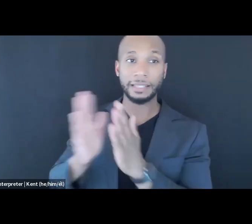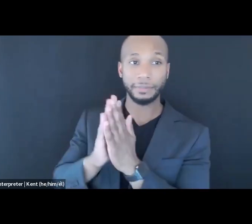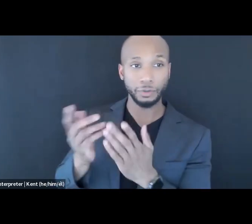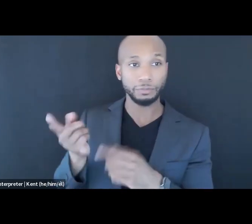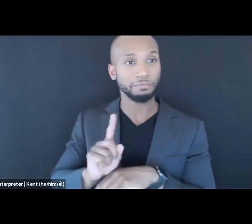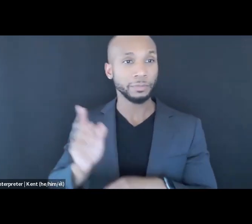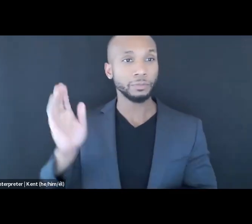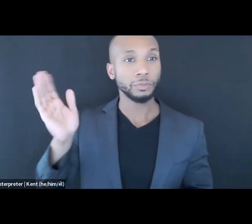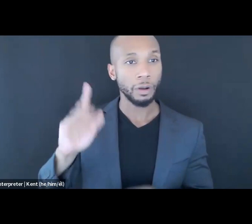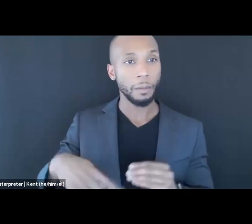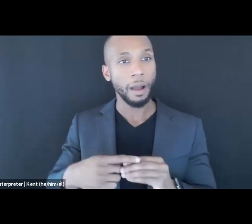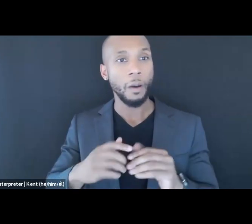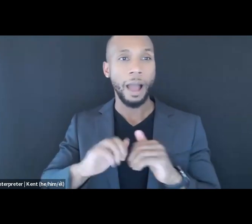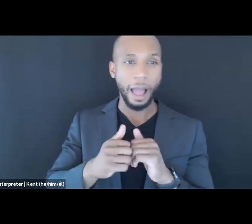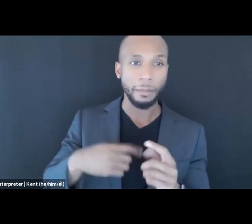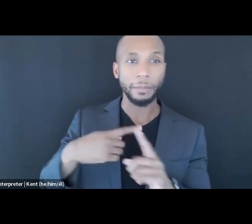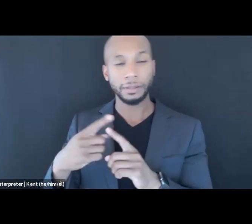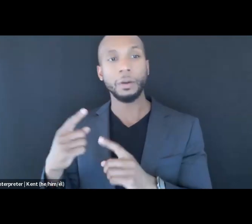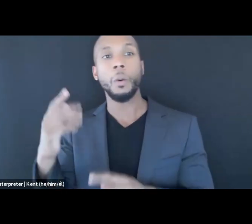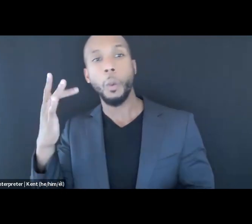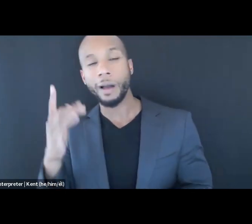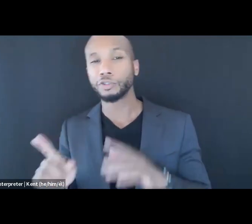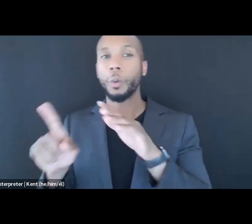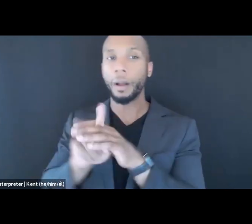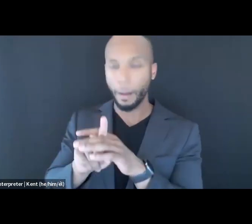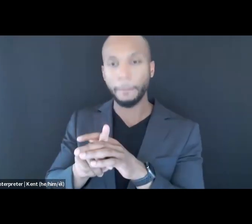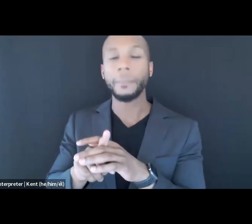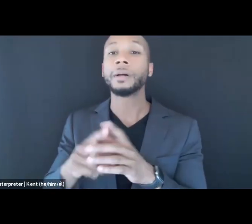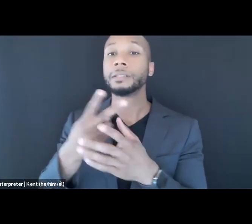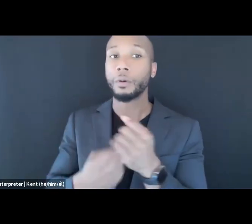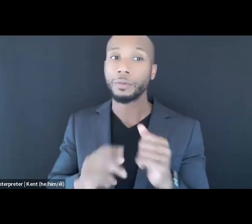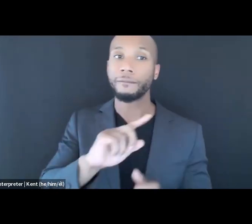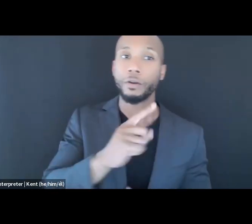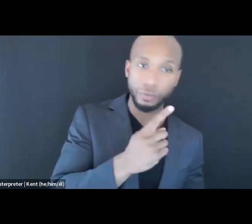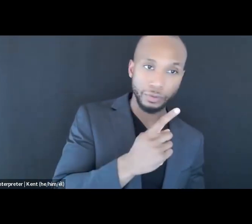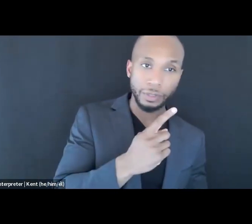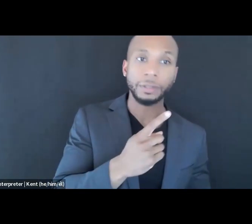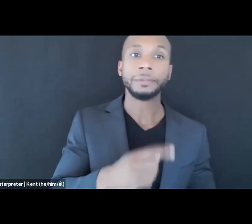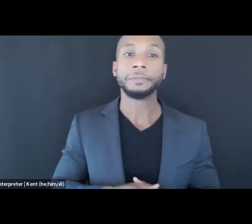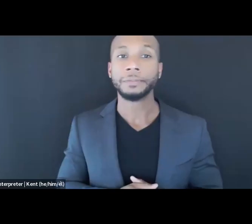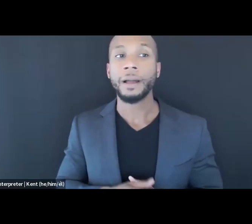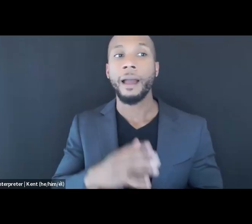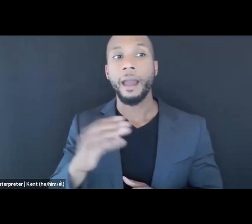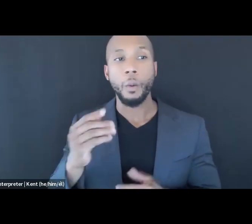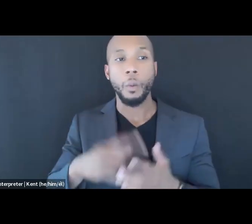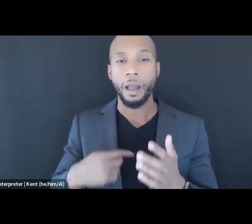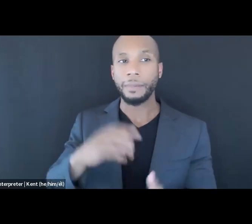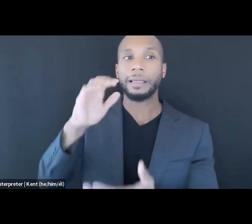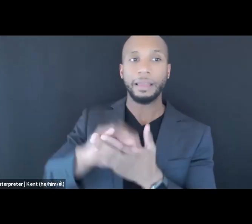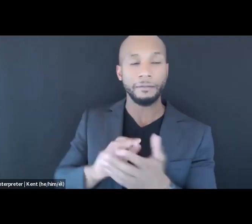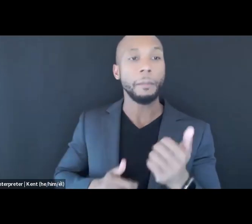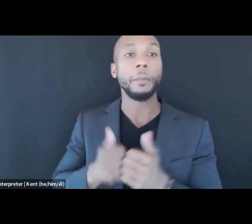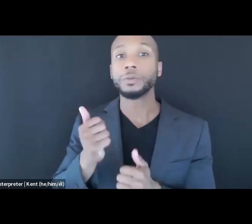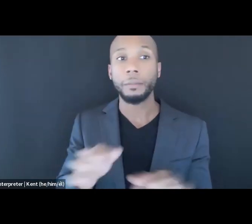talk about how and why showing up is both the first and what I believe is the